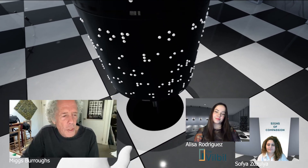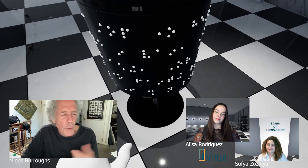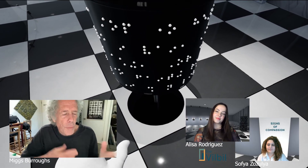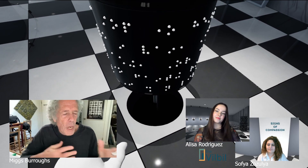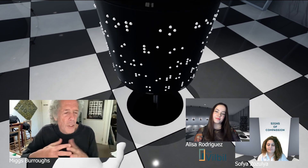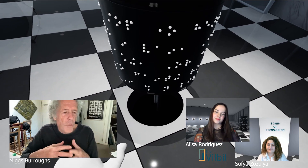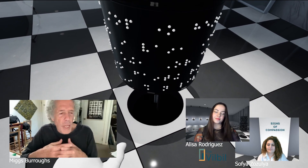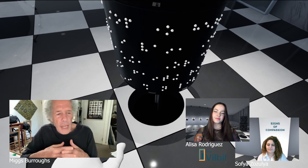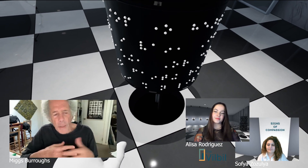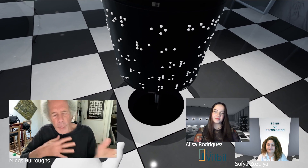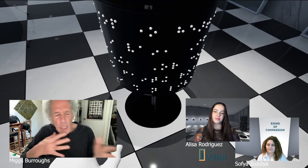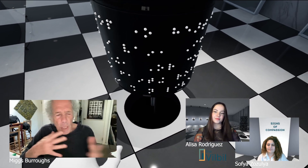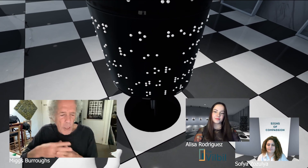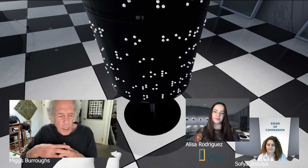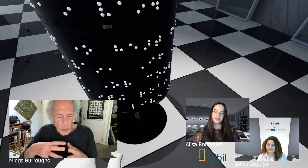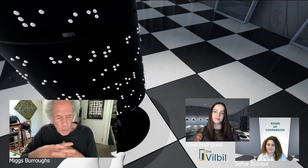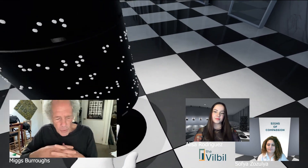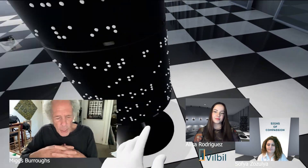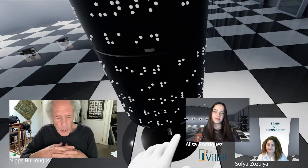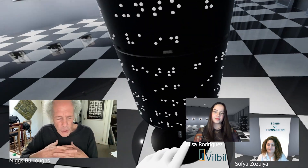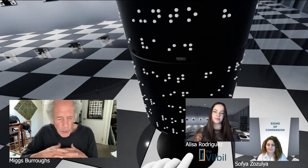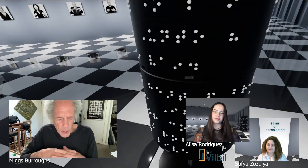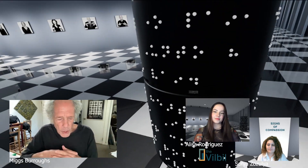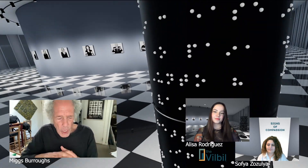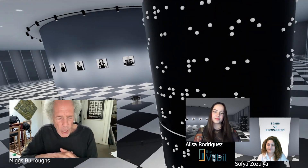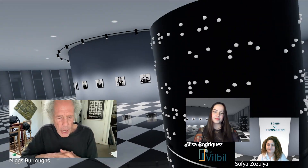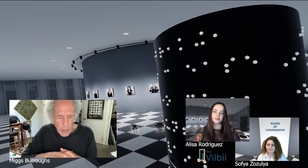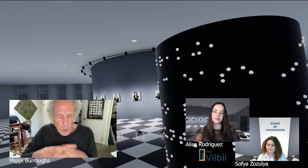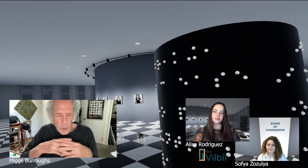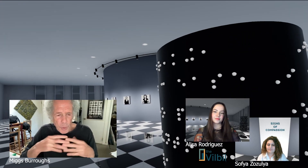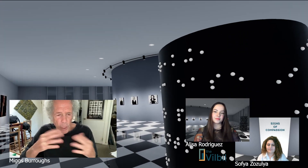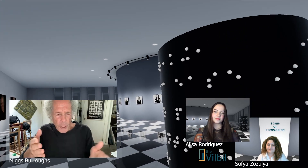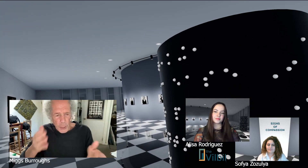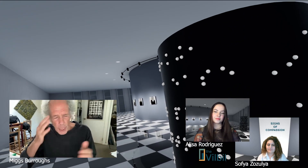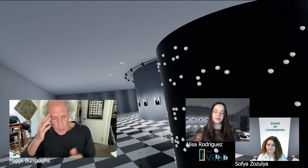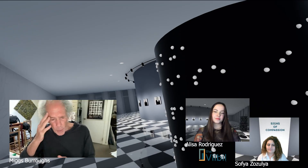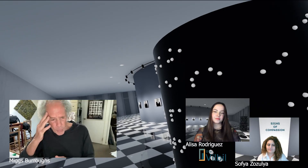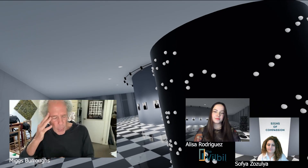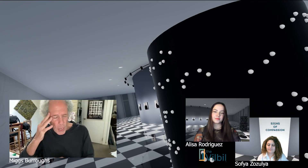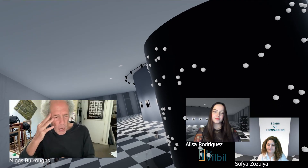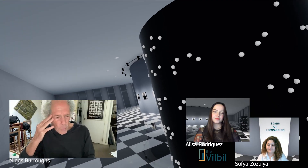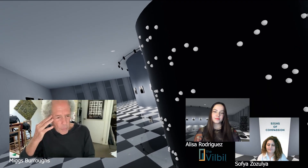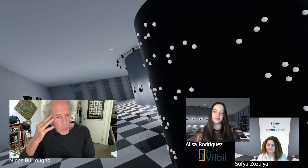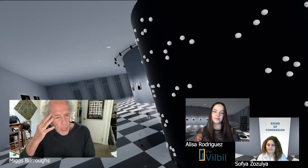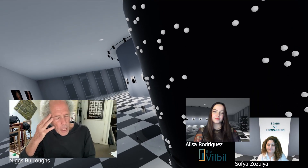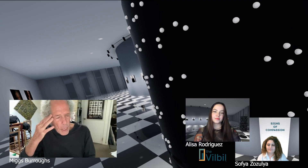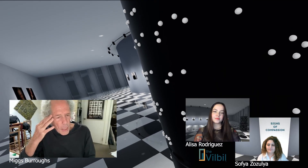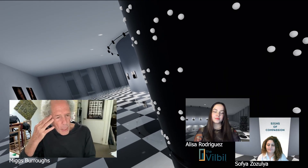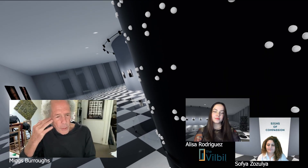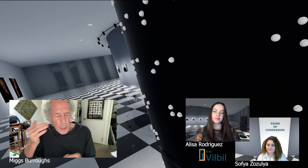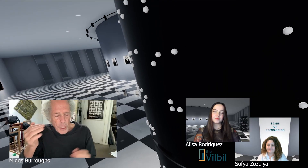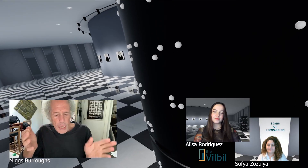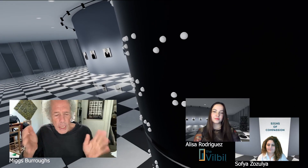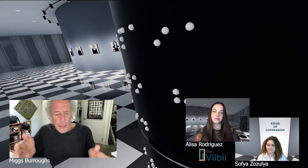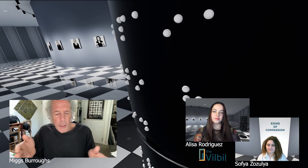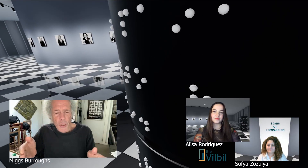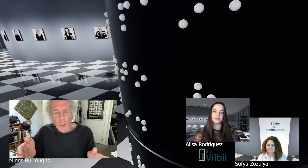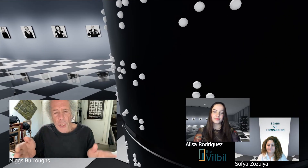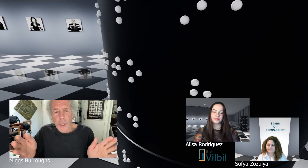So we bonded over that, and then became friends as artists. And when this project came up at the United Nations, they said